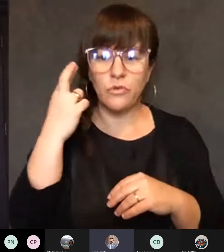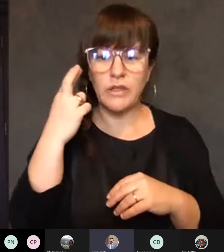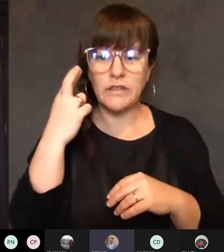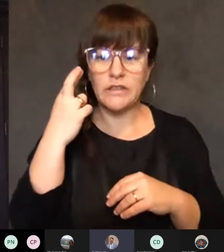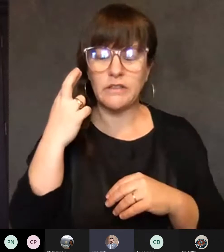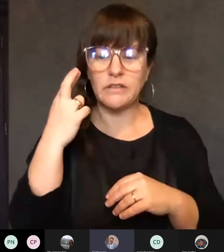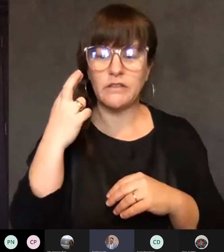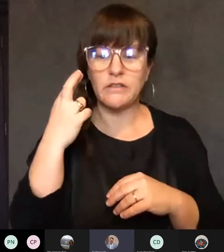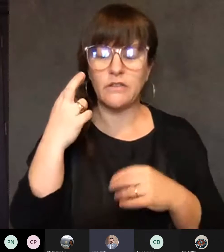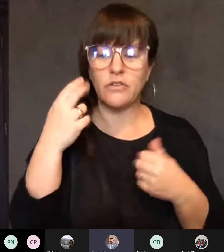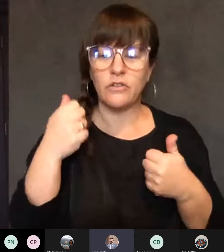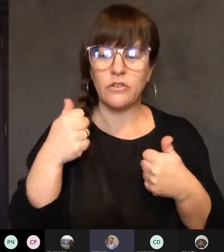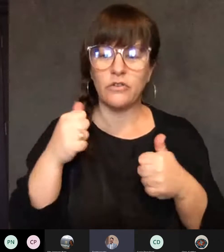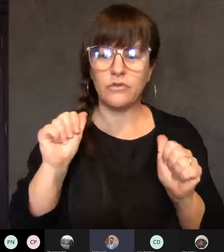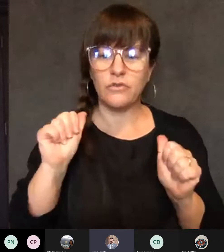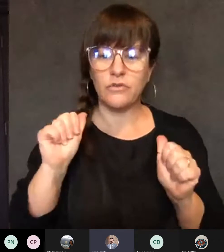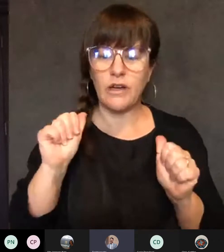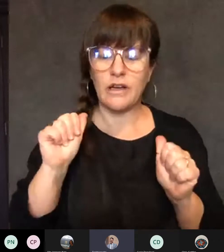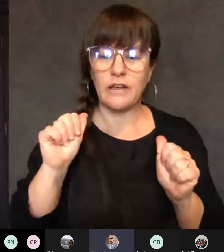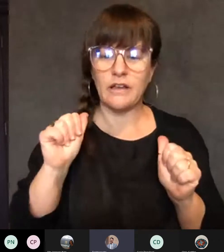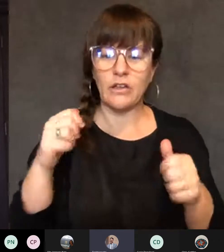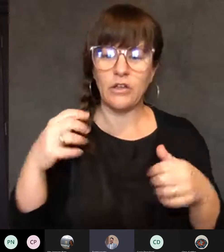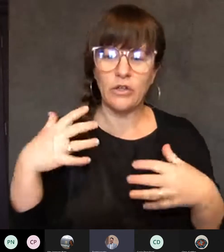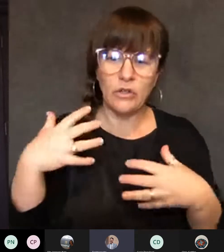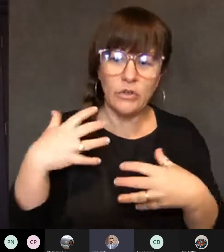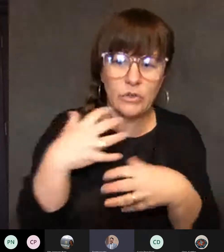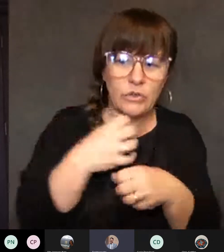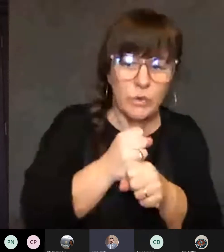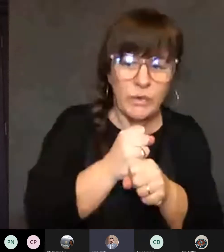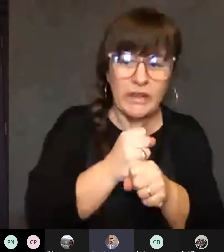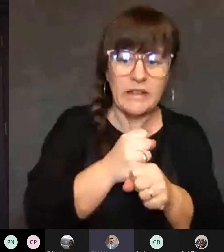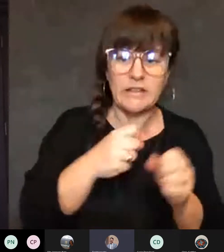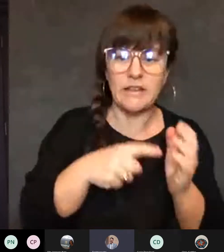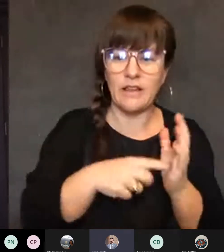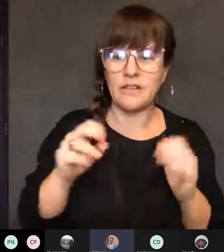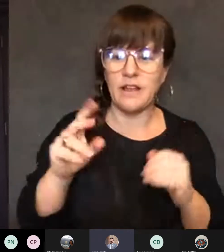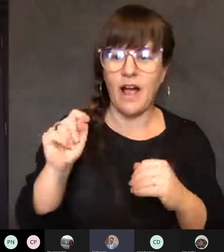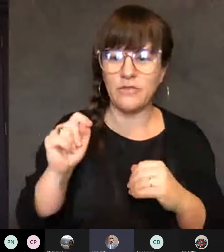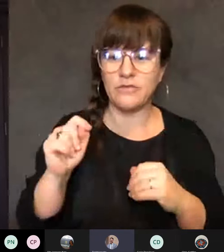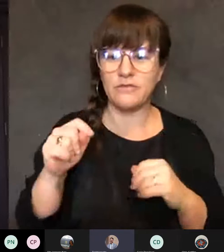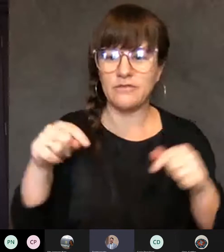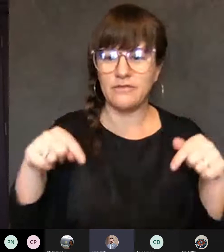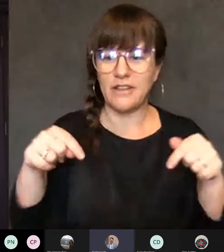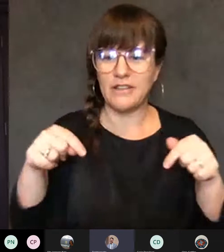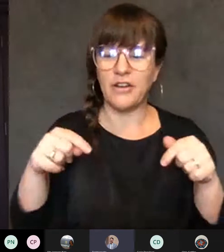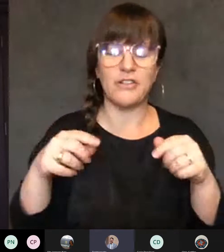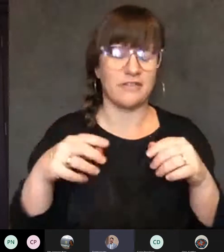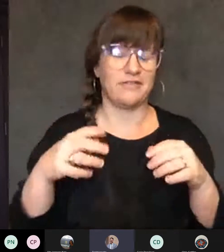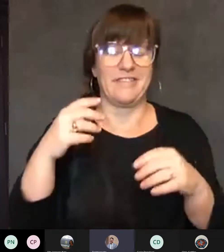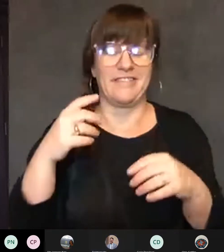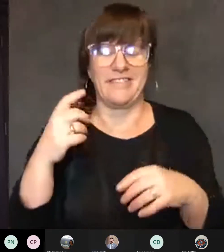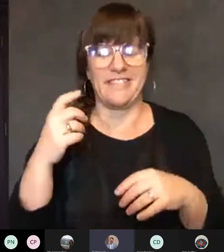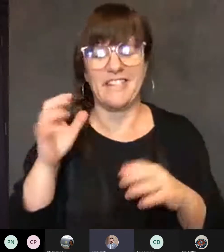possible. We all have other Zoom or Teams meetings I'm sure we'd rather be in right now.